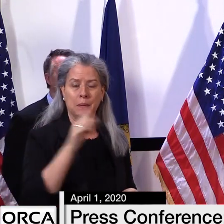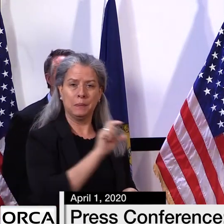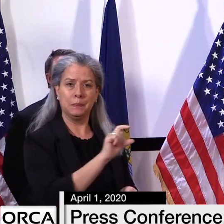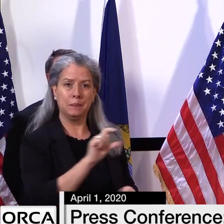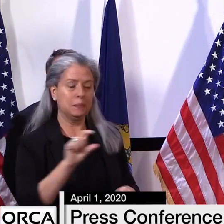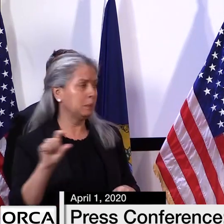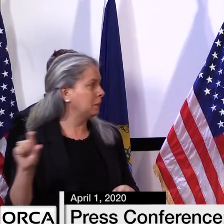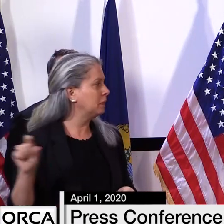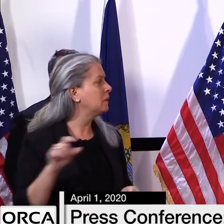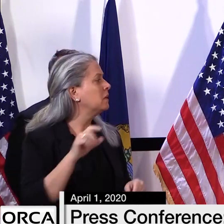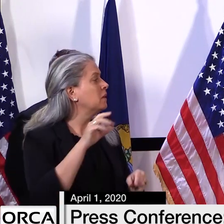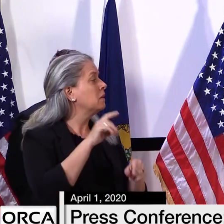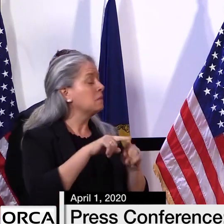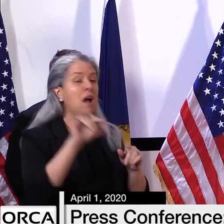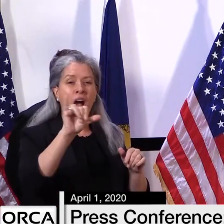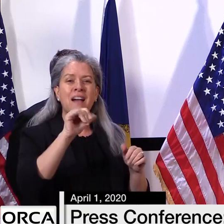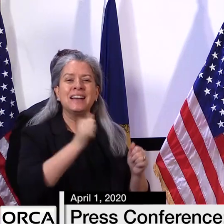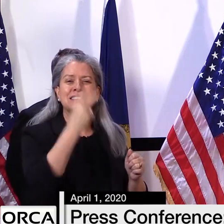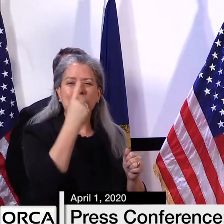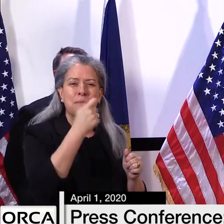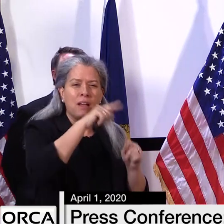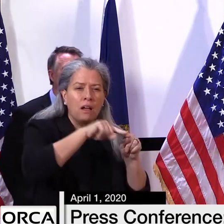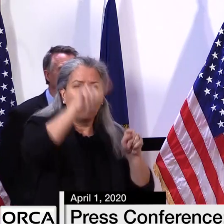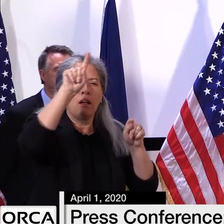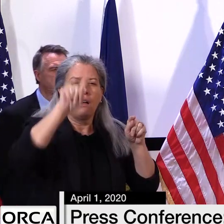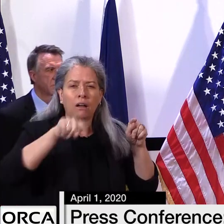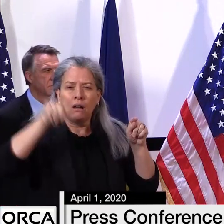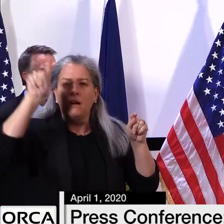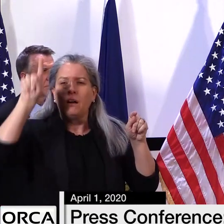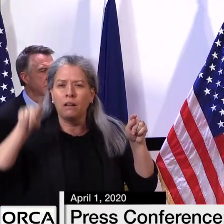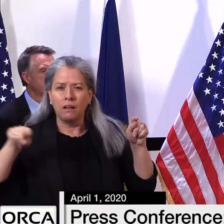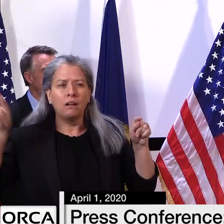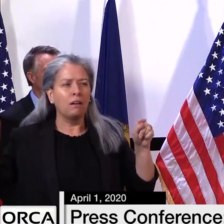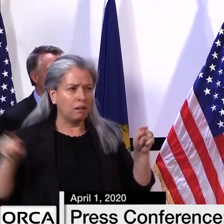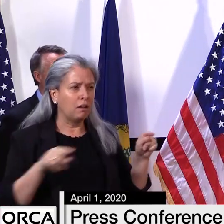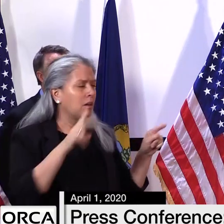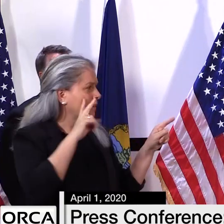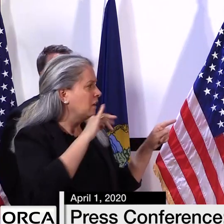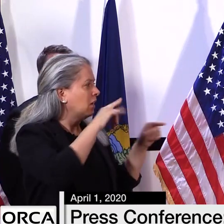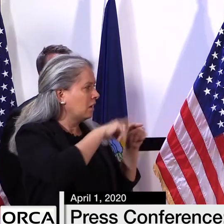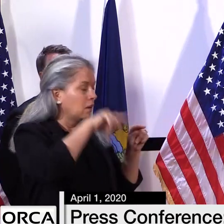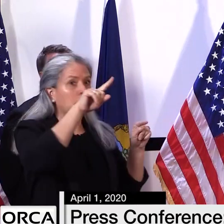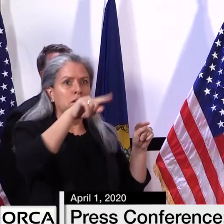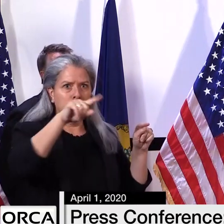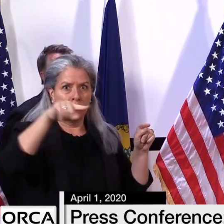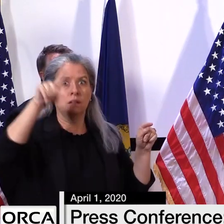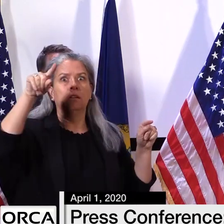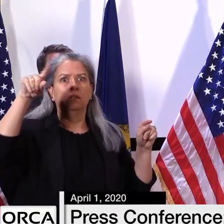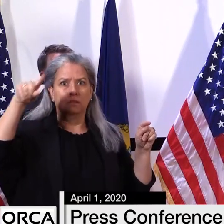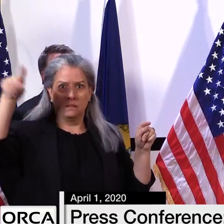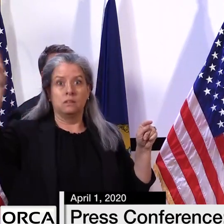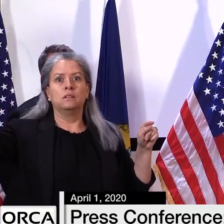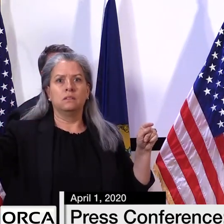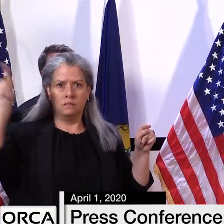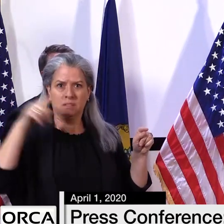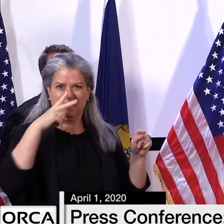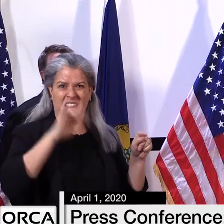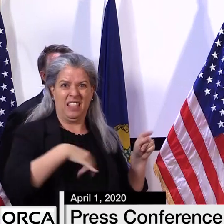this yellow-green line that you can see trending upward. So when we